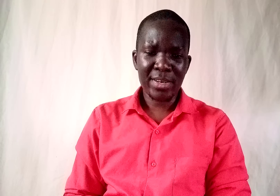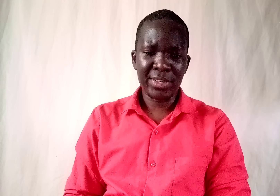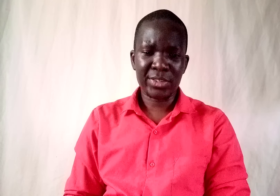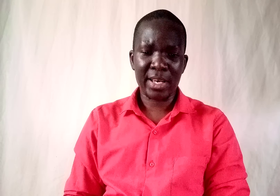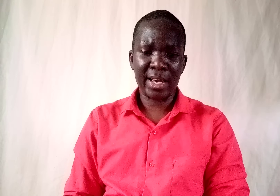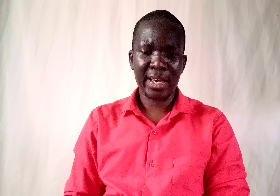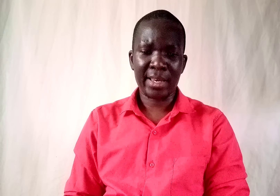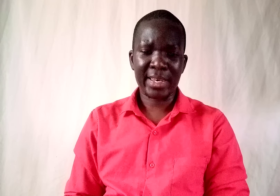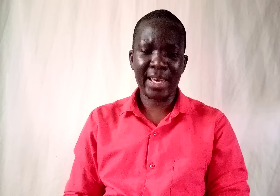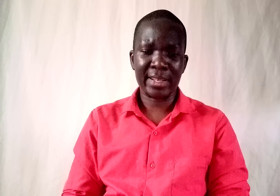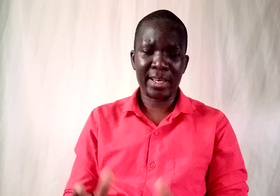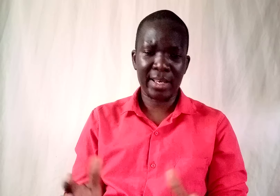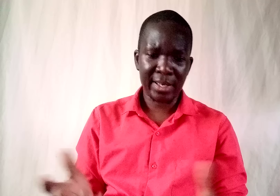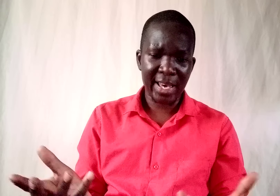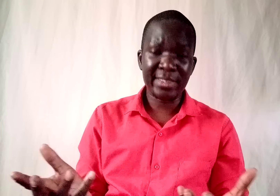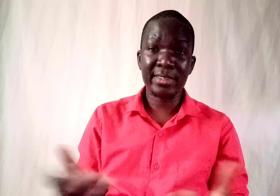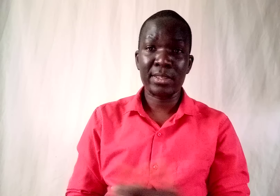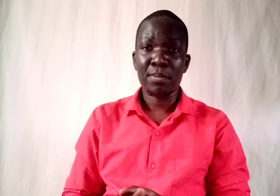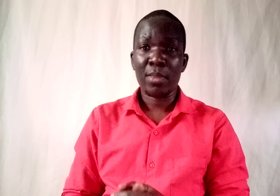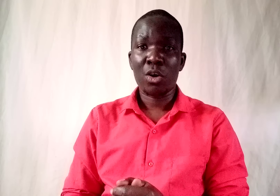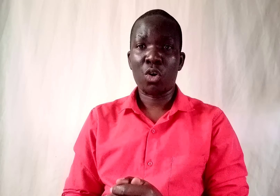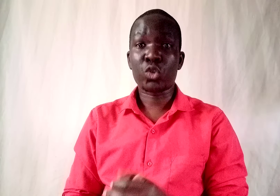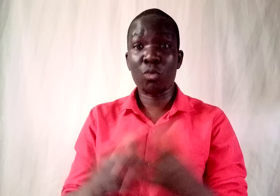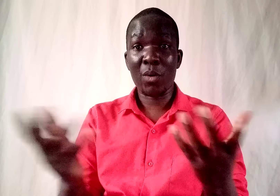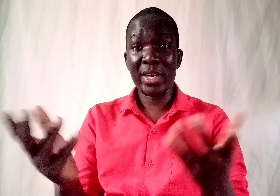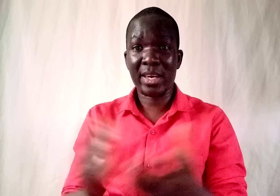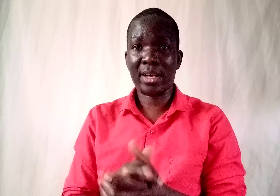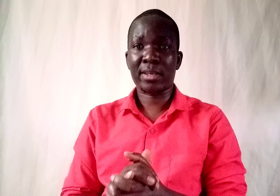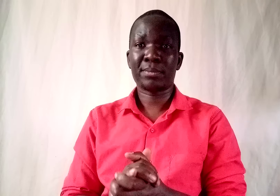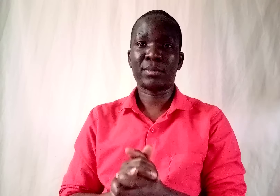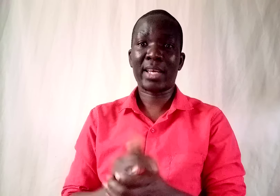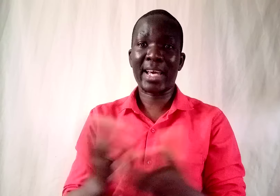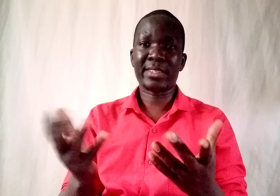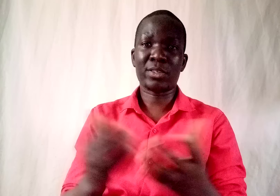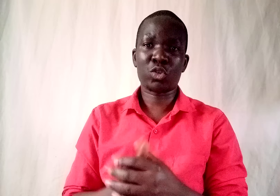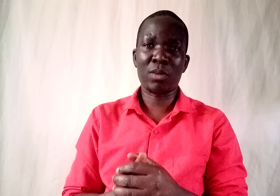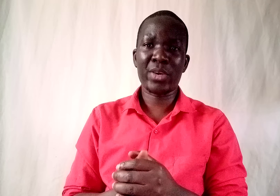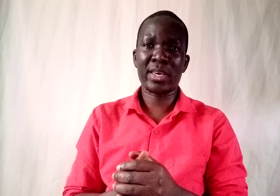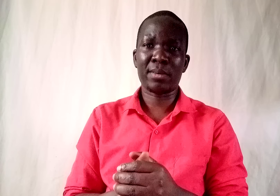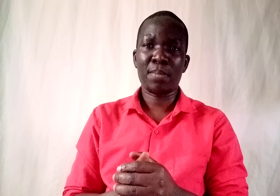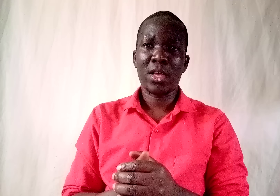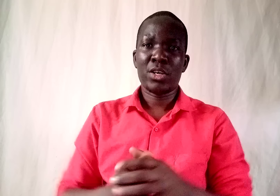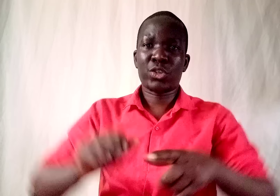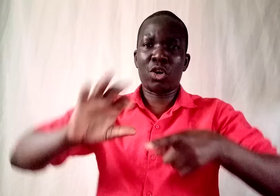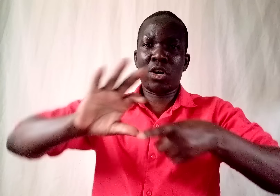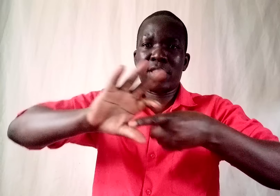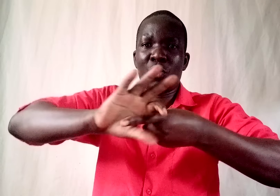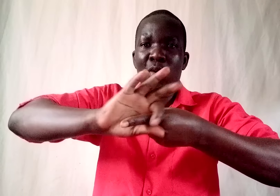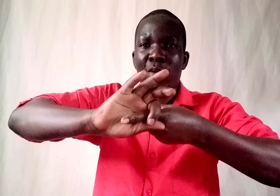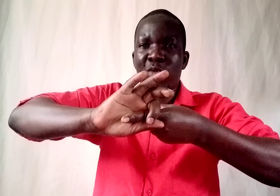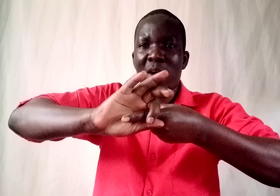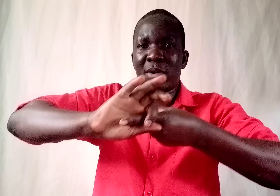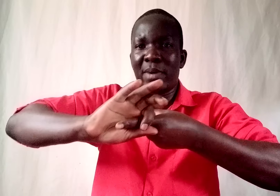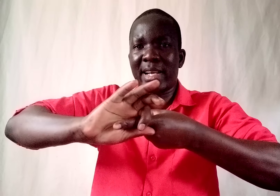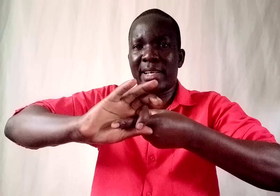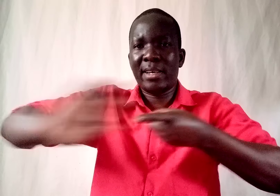is Kales or Sukuma wiki. Kales or Sukuma wiki. So the way when you are preparing,